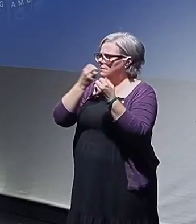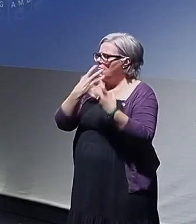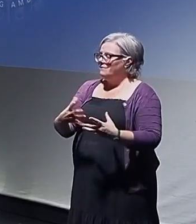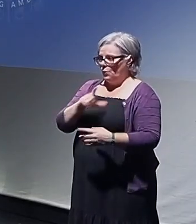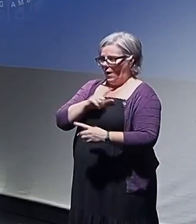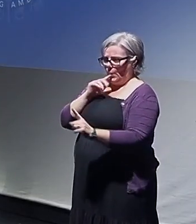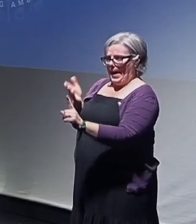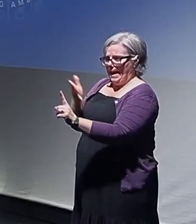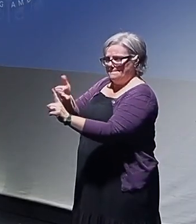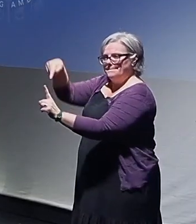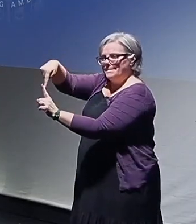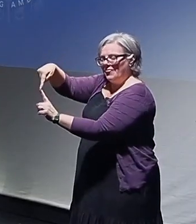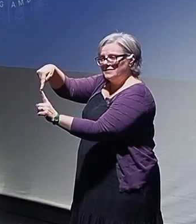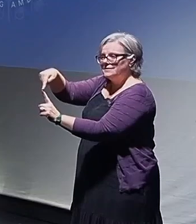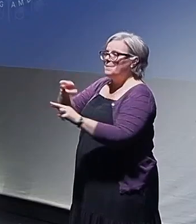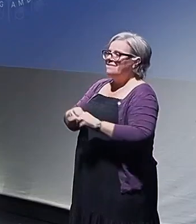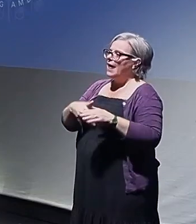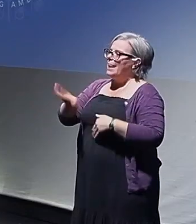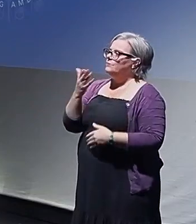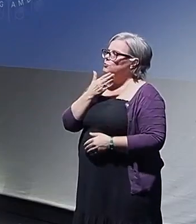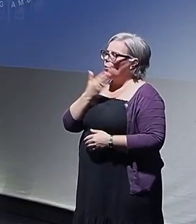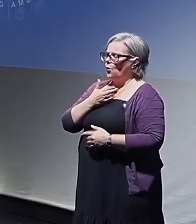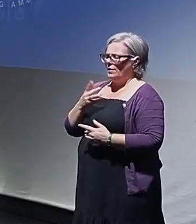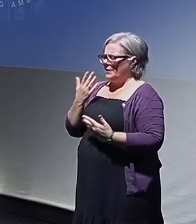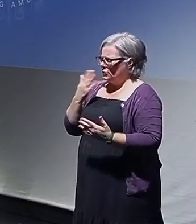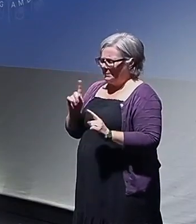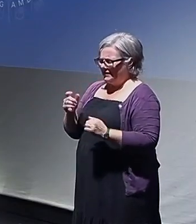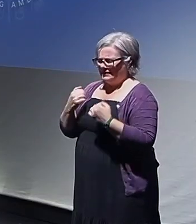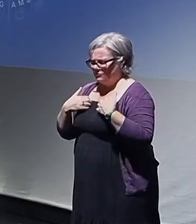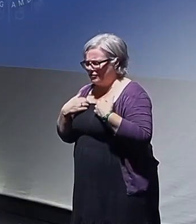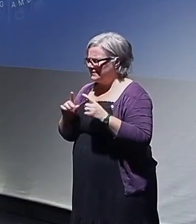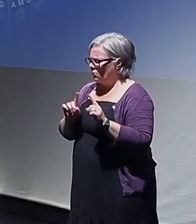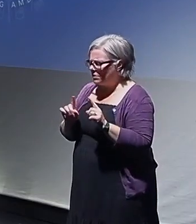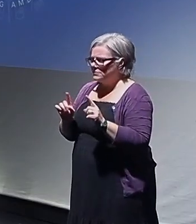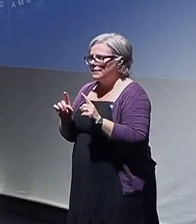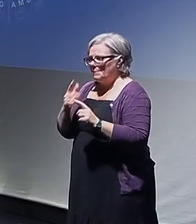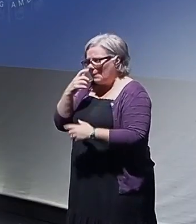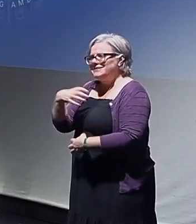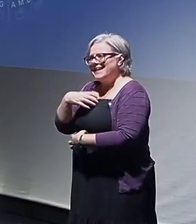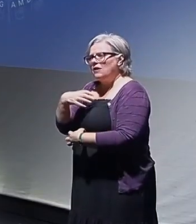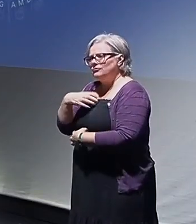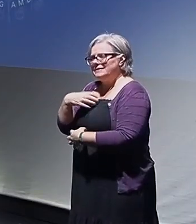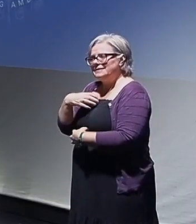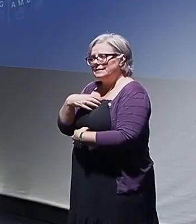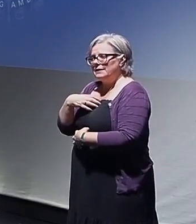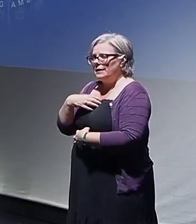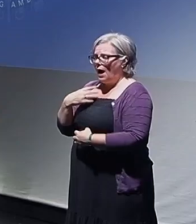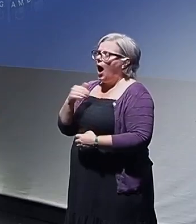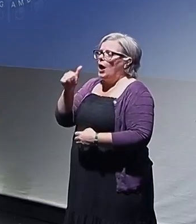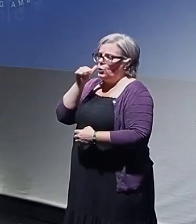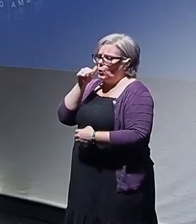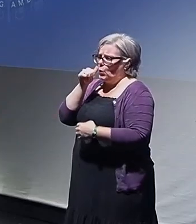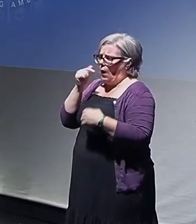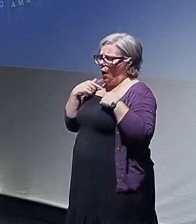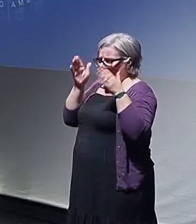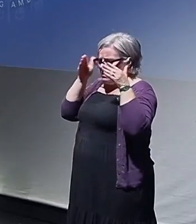it is. If you leave school and you're like, I don't know what I like, I don't know what I'm interested in, it's scary. And I knew, and I was blinkered. And